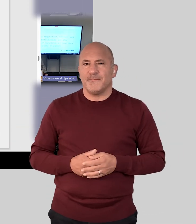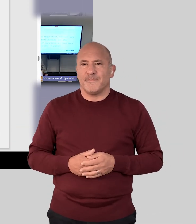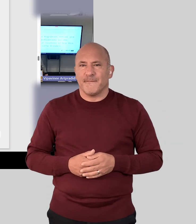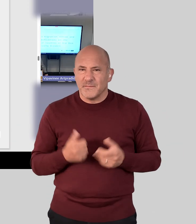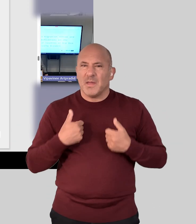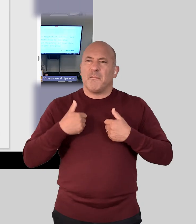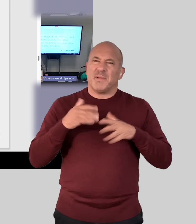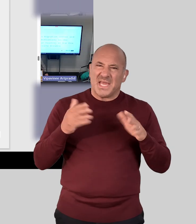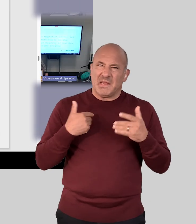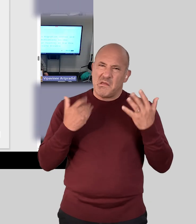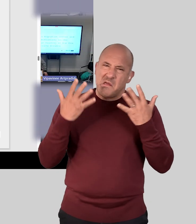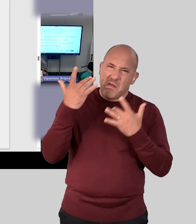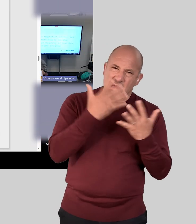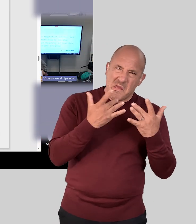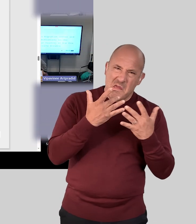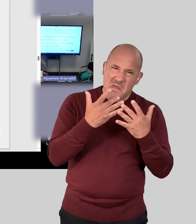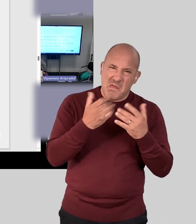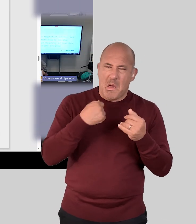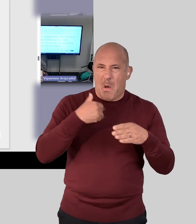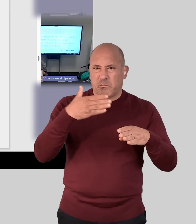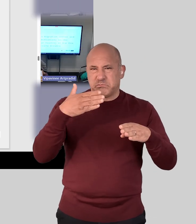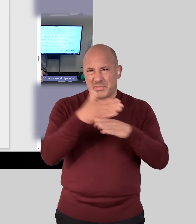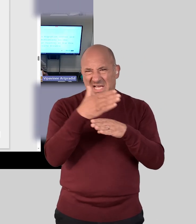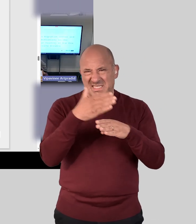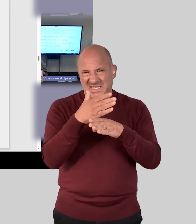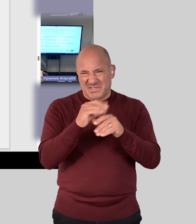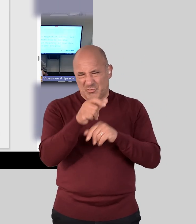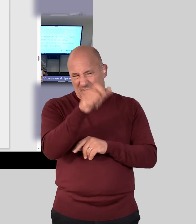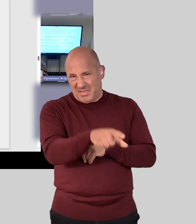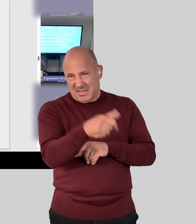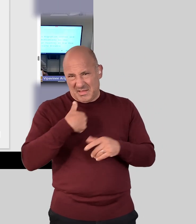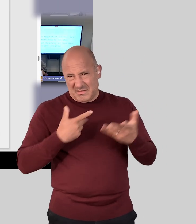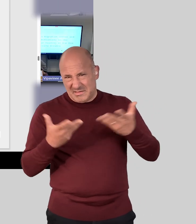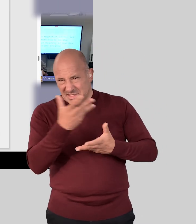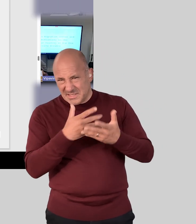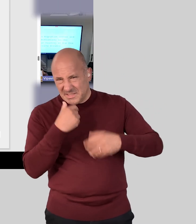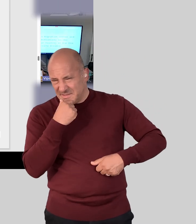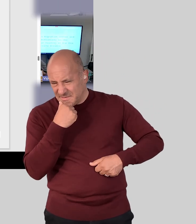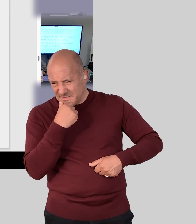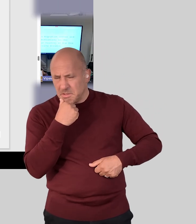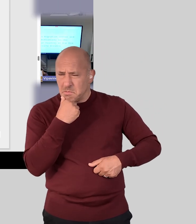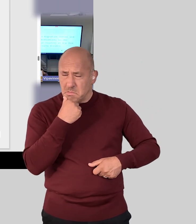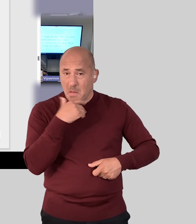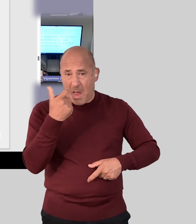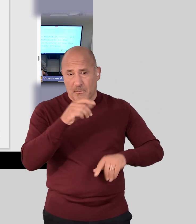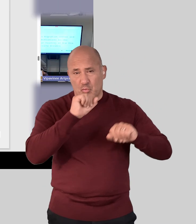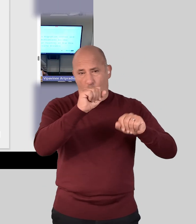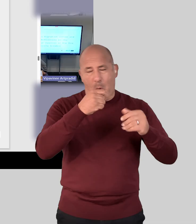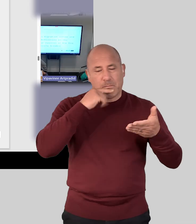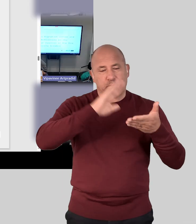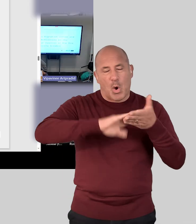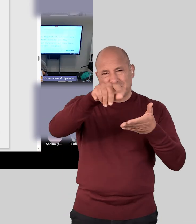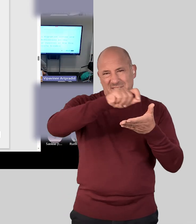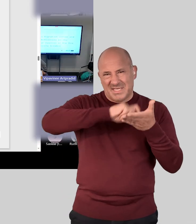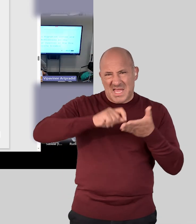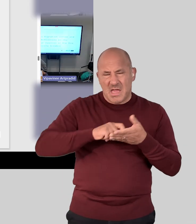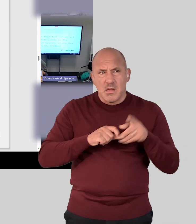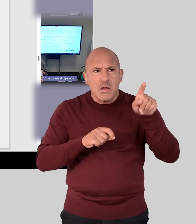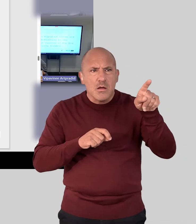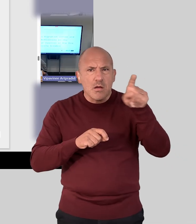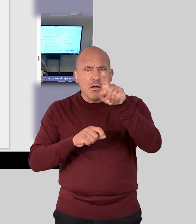general. And we're sort of have been thinking about and talking about in our practices with Synchro. So if